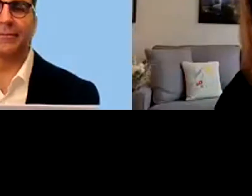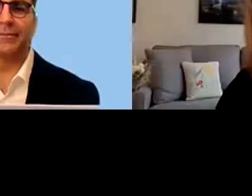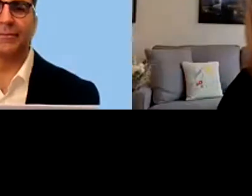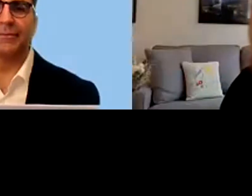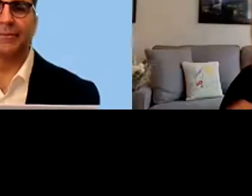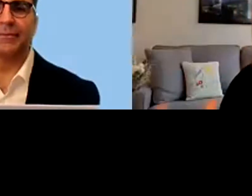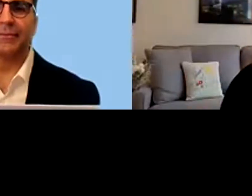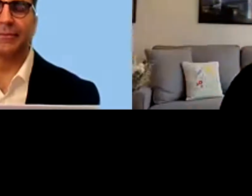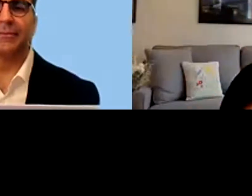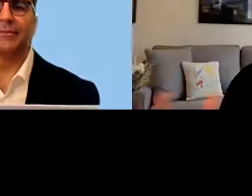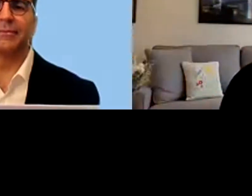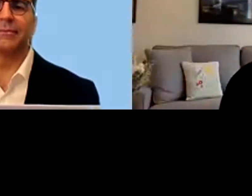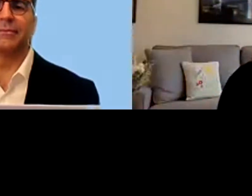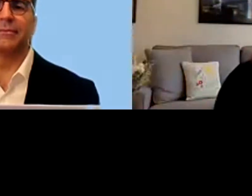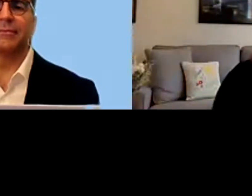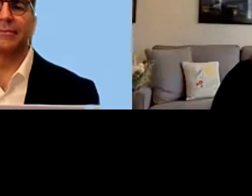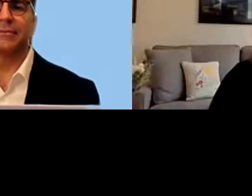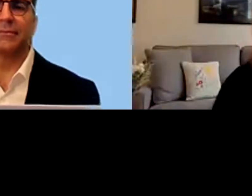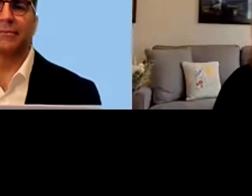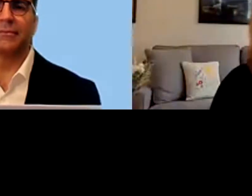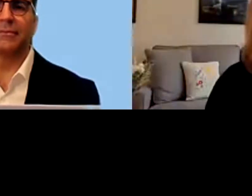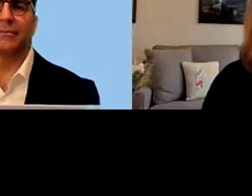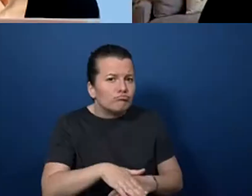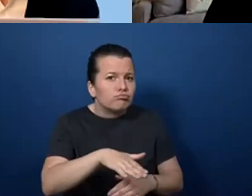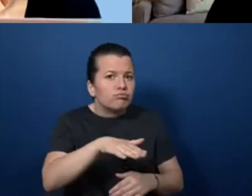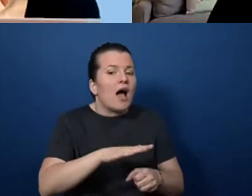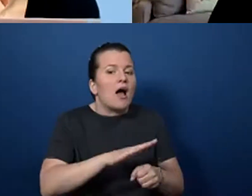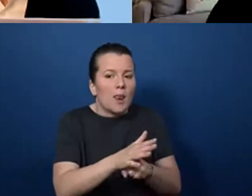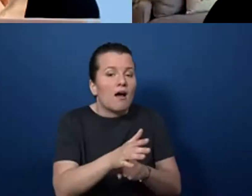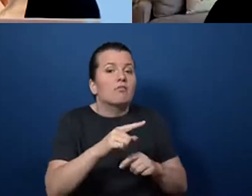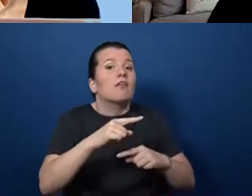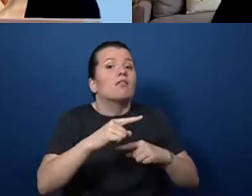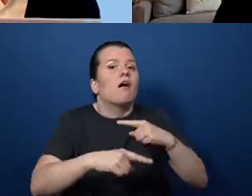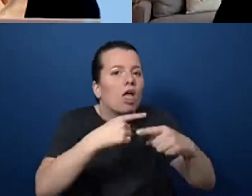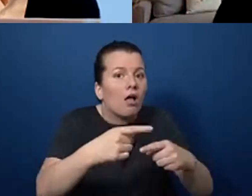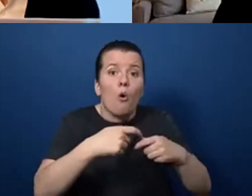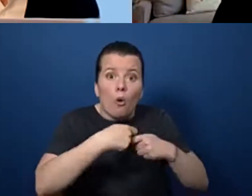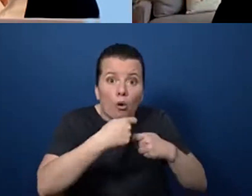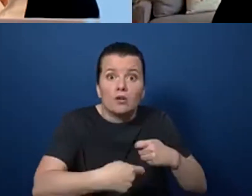experience violence. And so, in other words, violence had been normalized in a much broader communal sense.